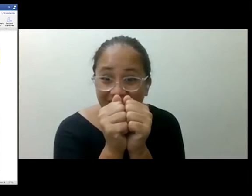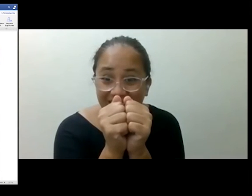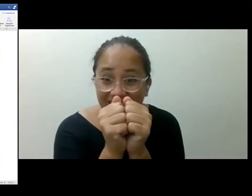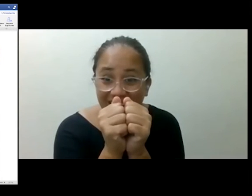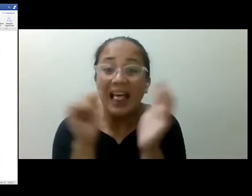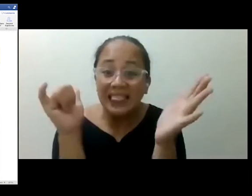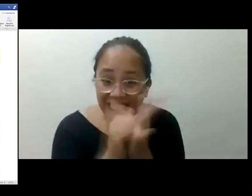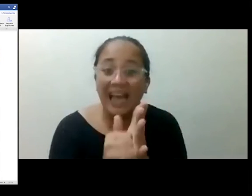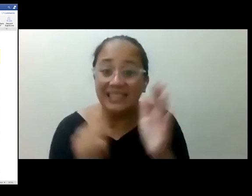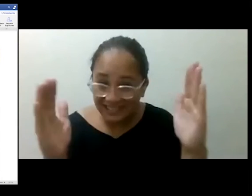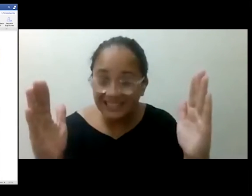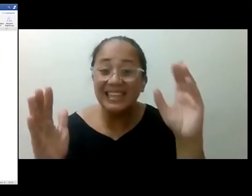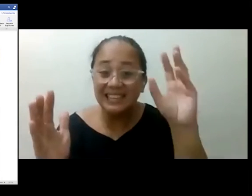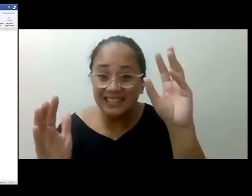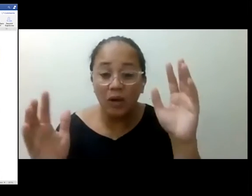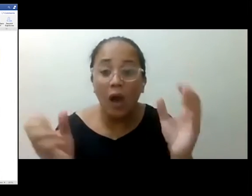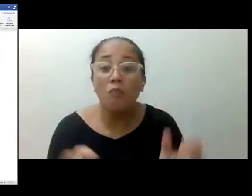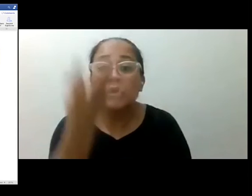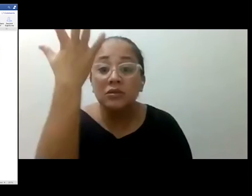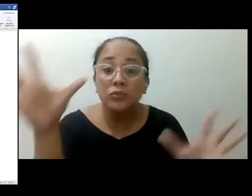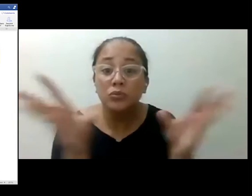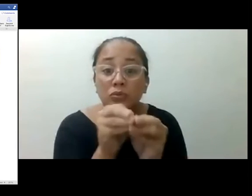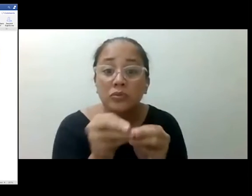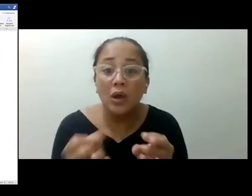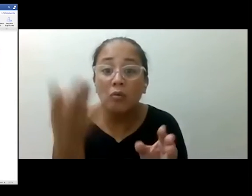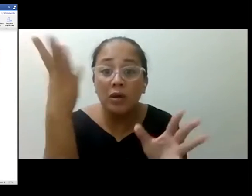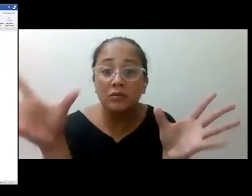That whole thing, how much is that?